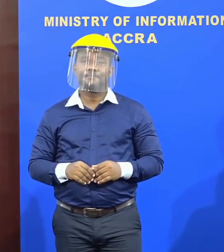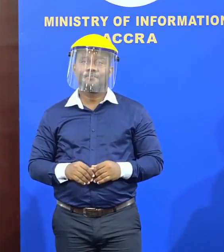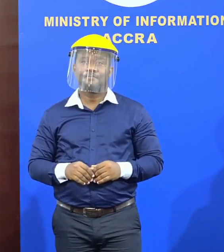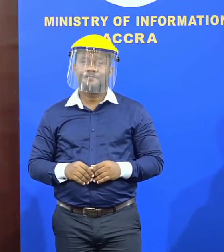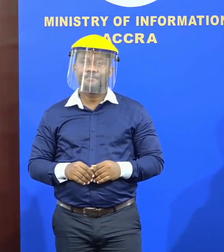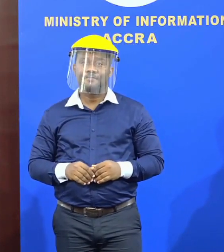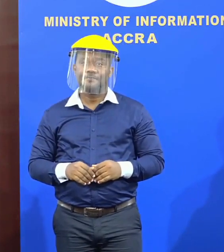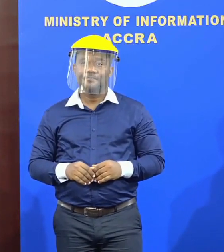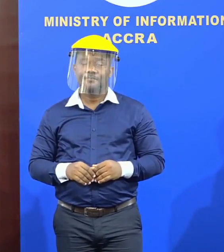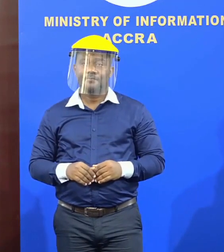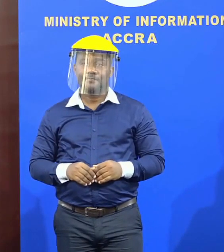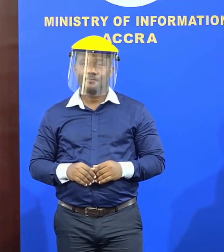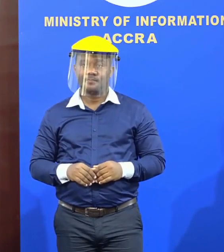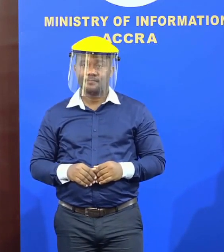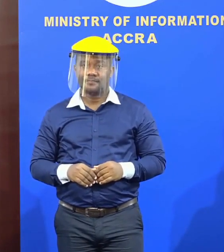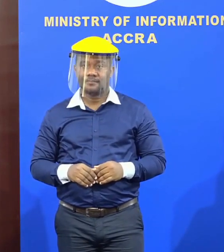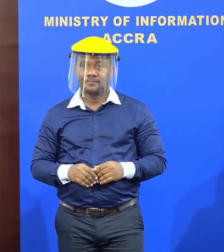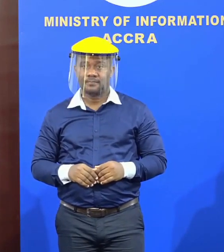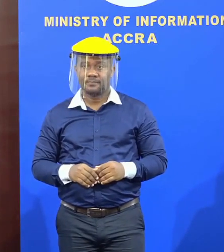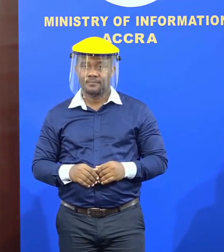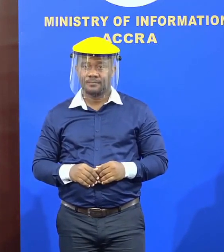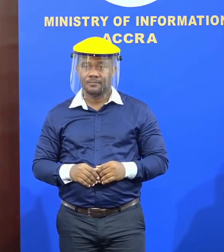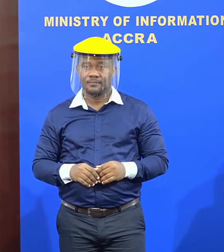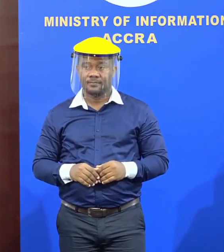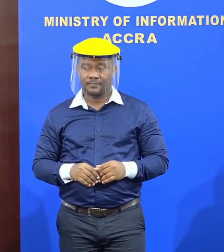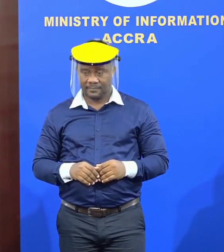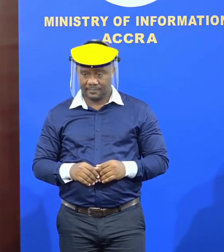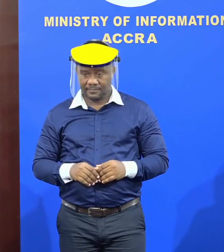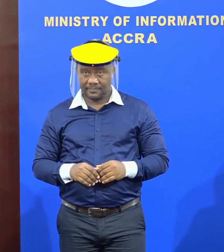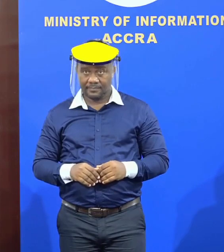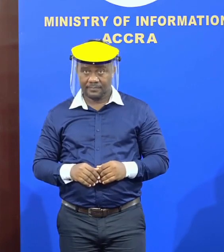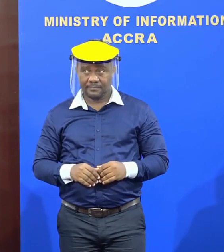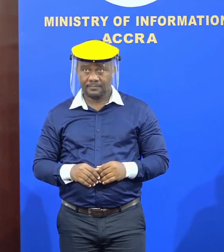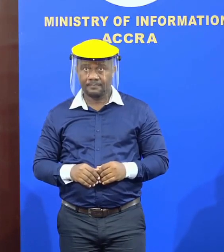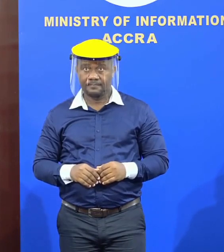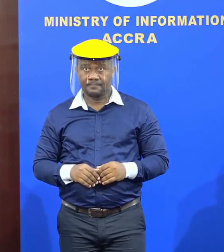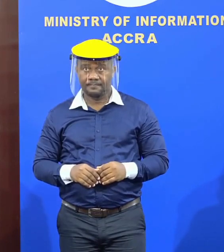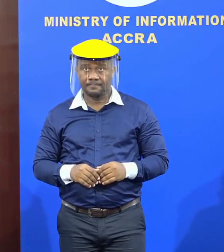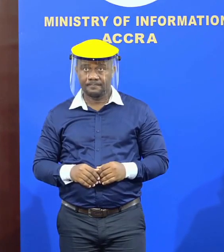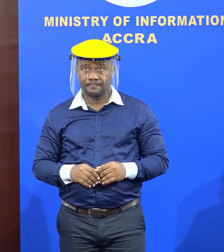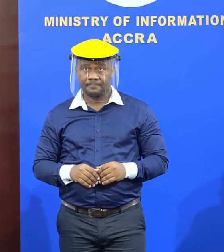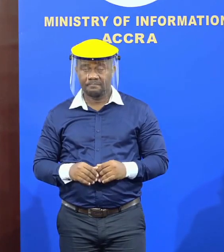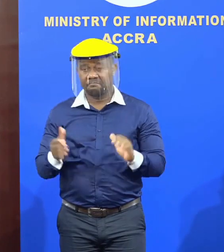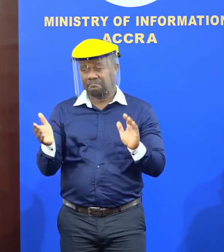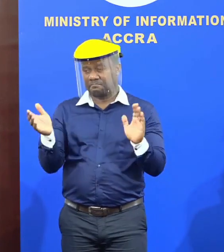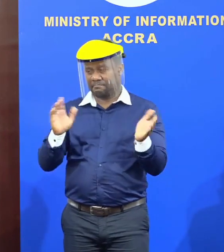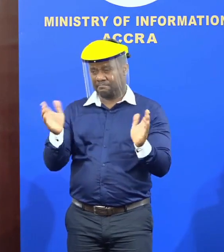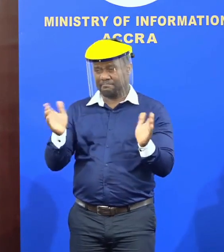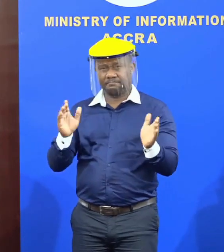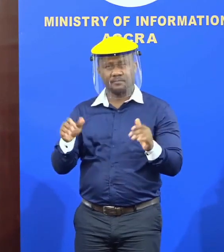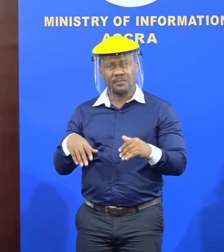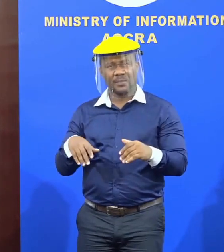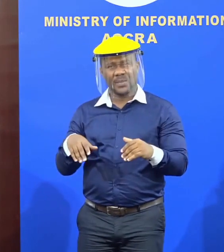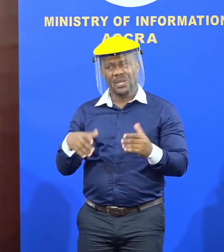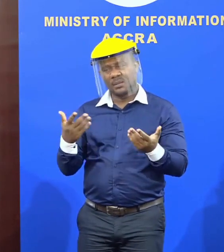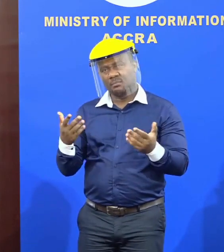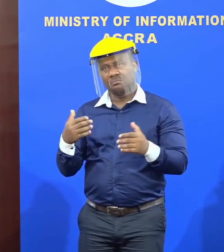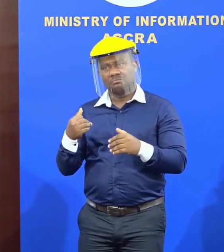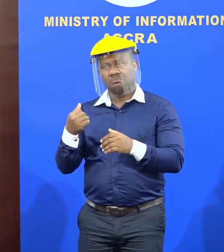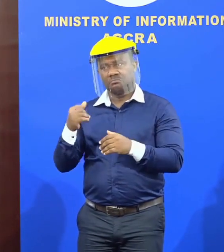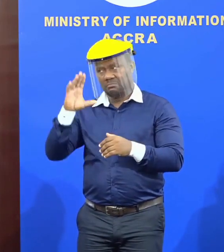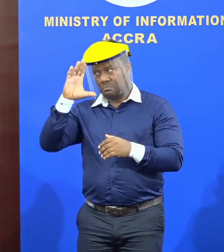So you can see that we had for not wearing comparative, it's about the same between male and female.